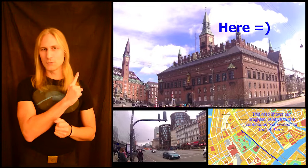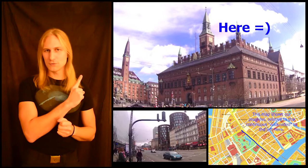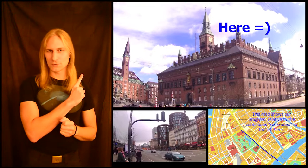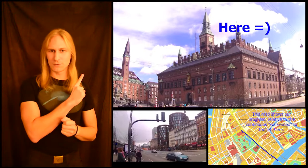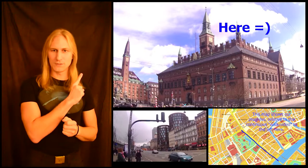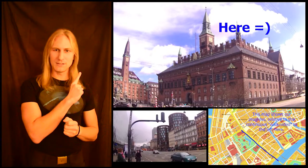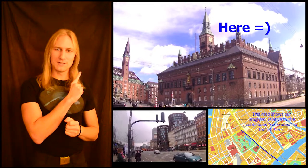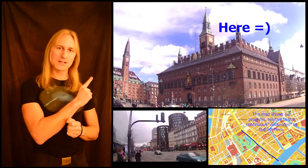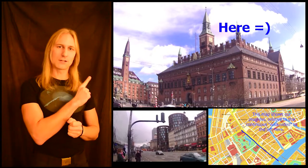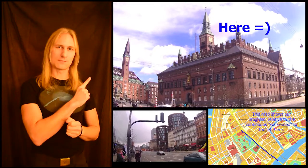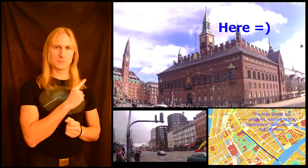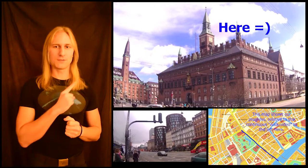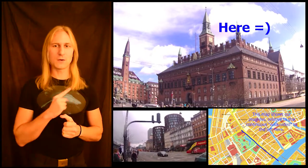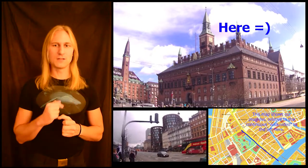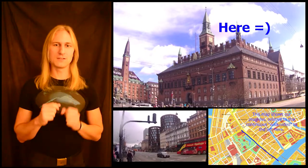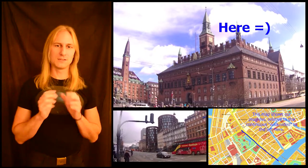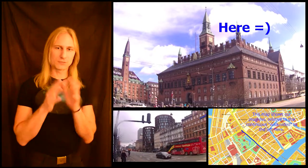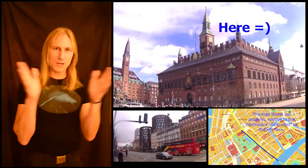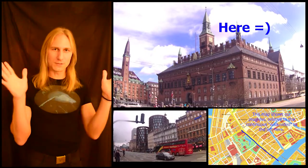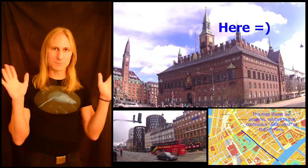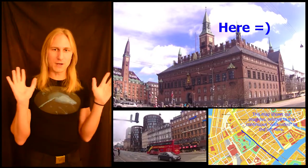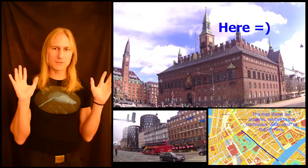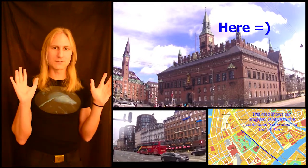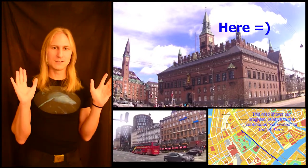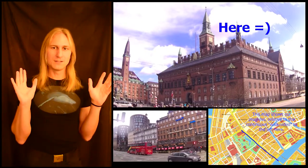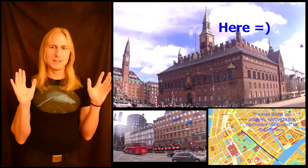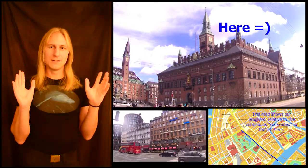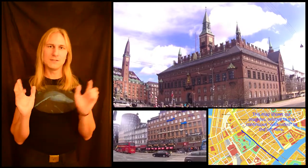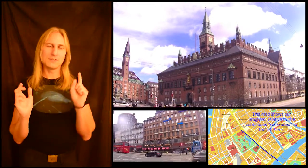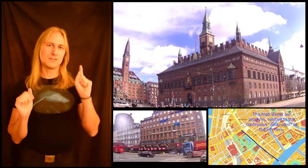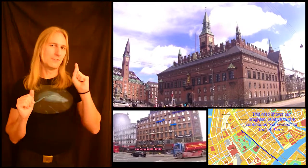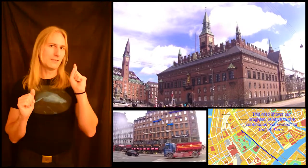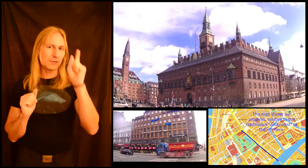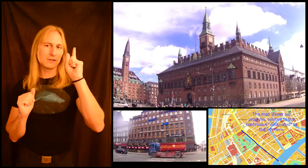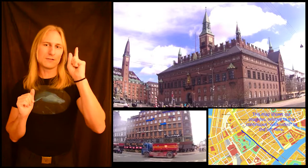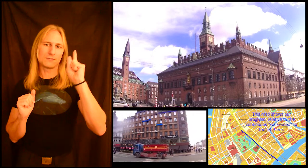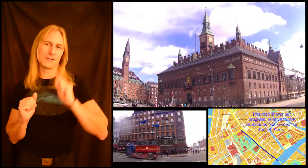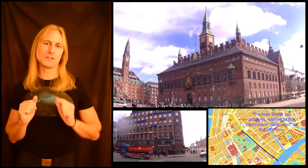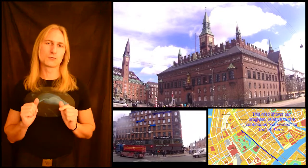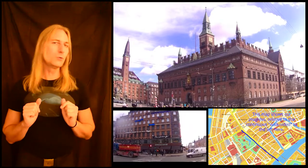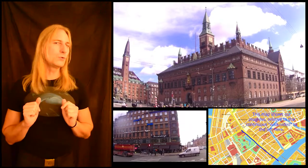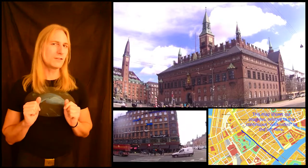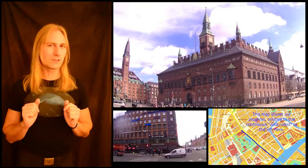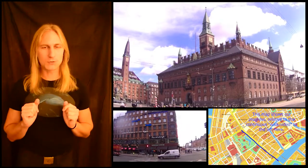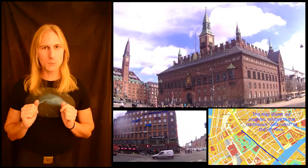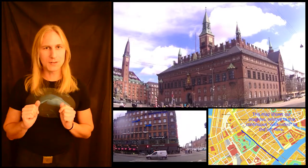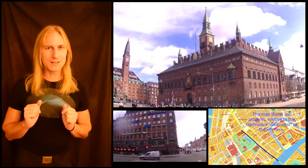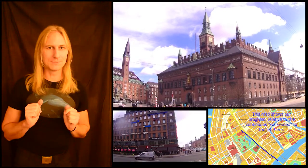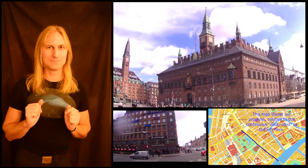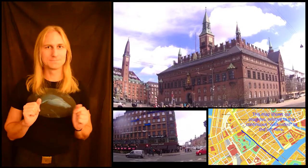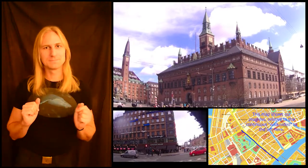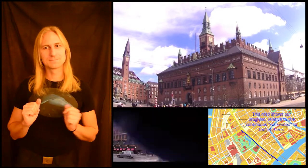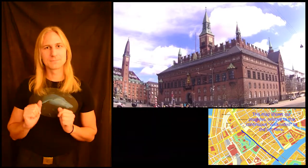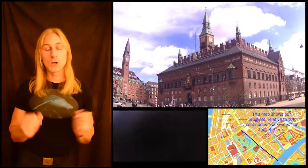Being composed of the nectar from flowers in the surrounding parks, this is nothing less than the true taste of